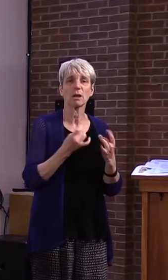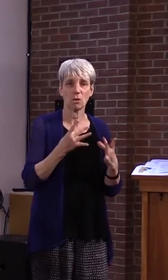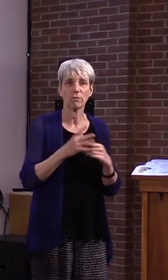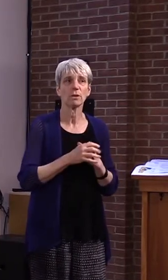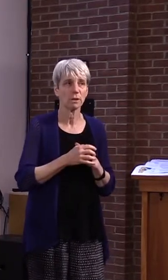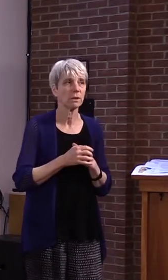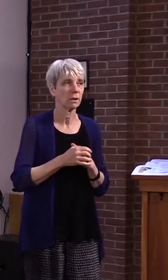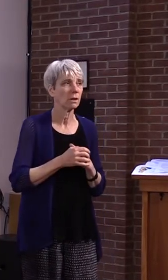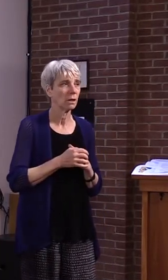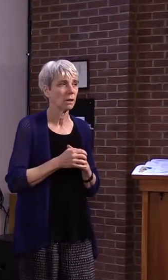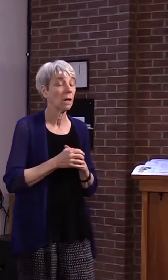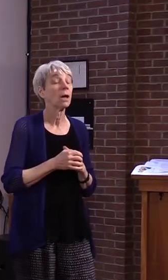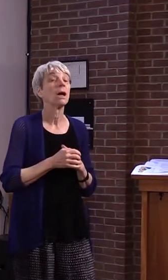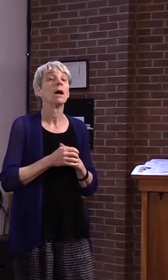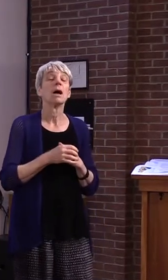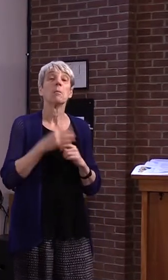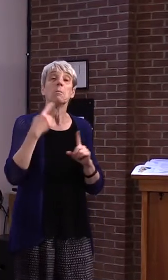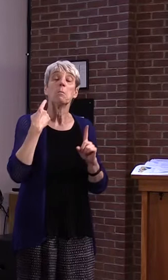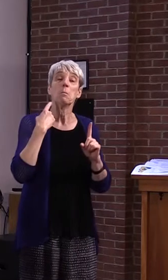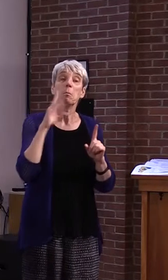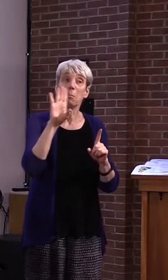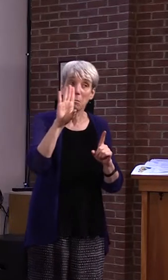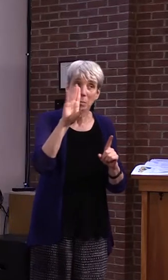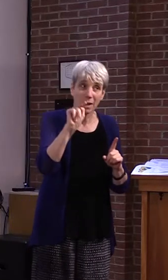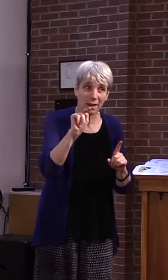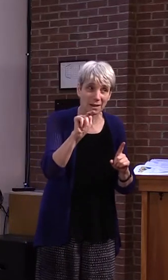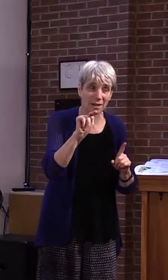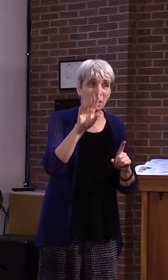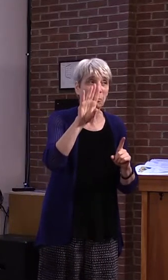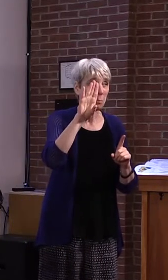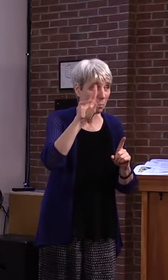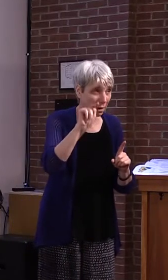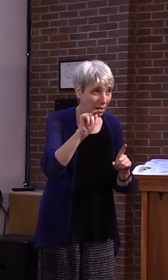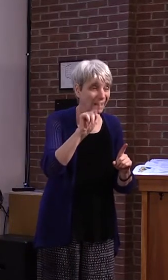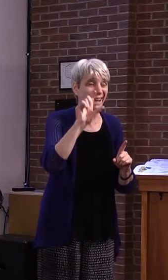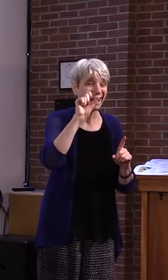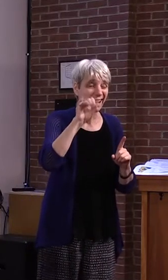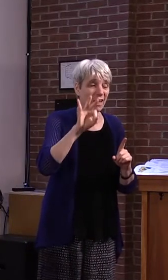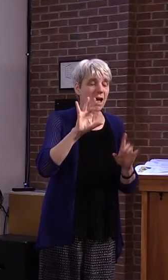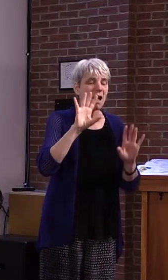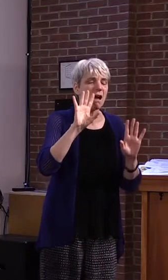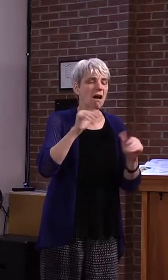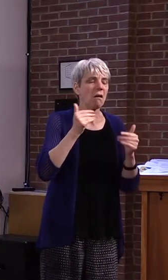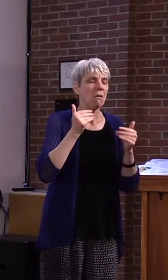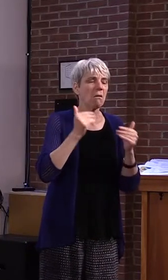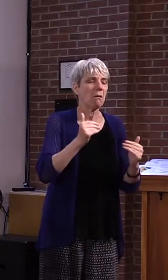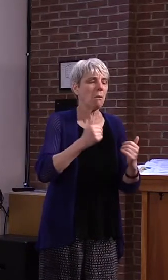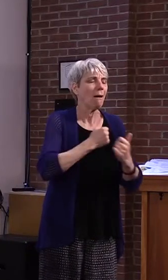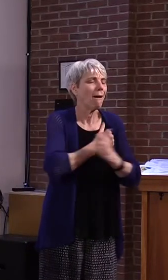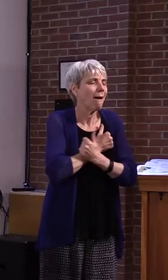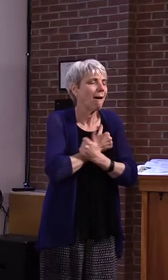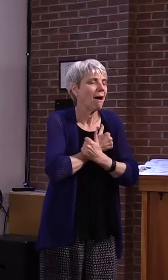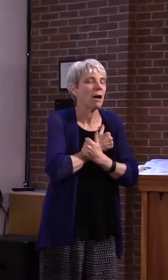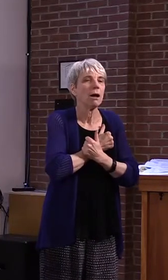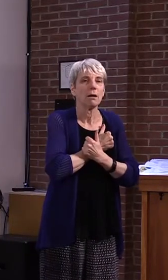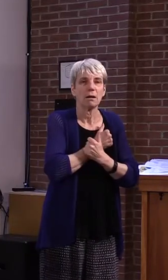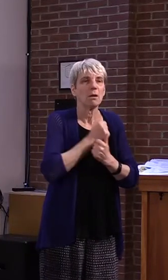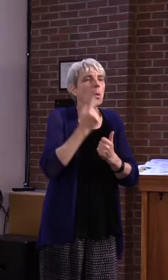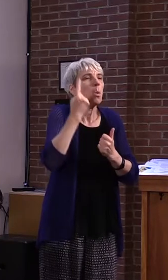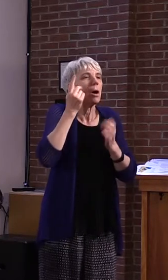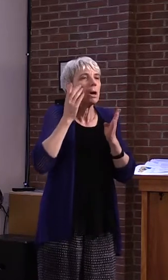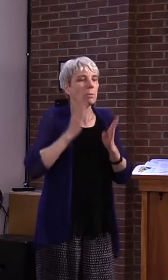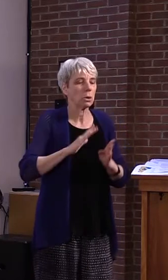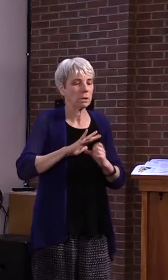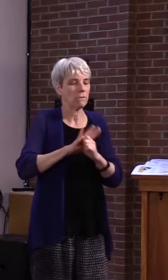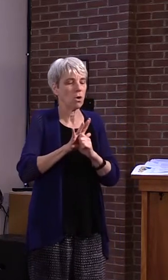has had a profound impact is when we've seen the results of what can happen if this virus enters these facilities. So